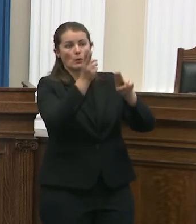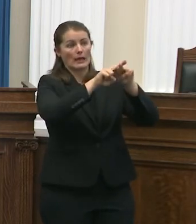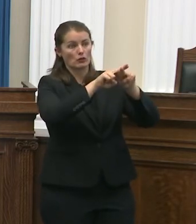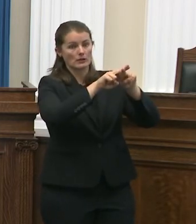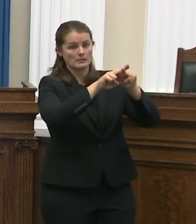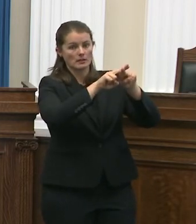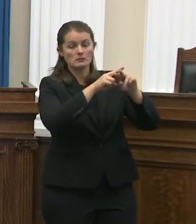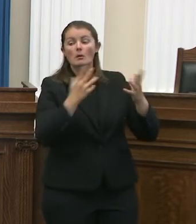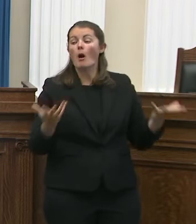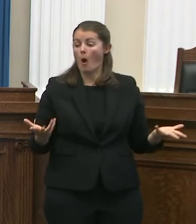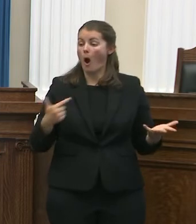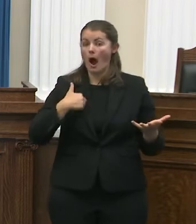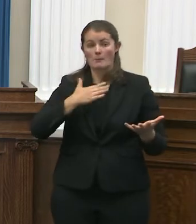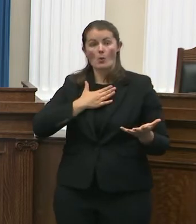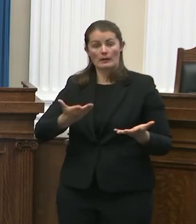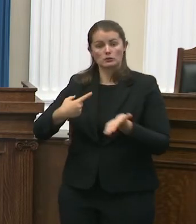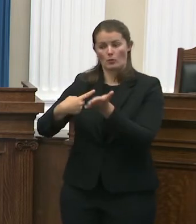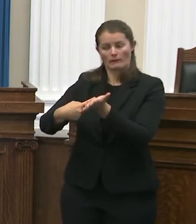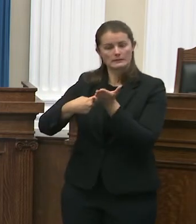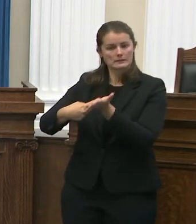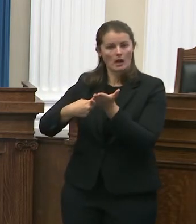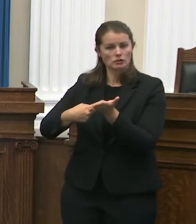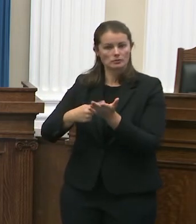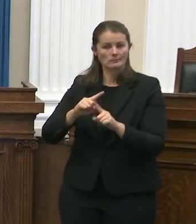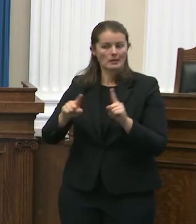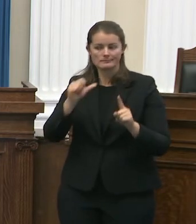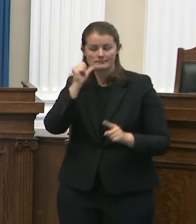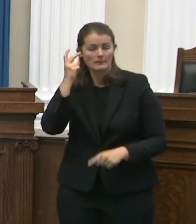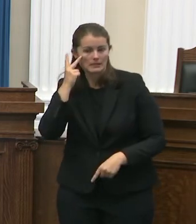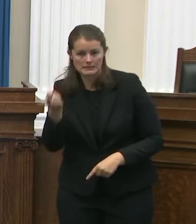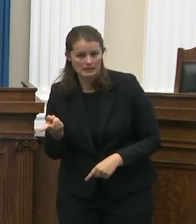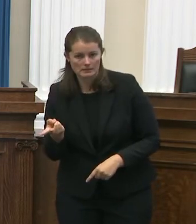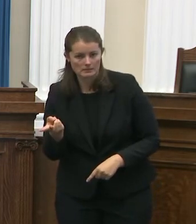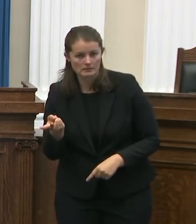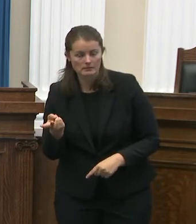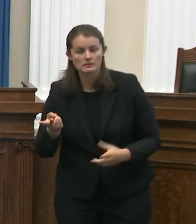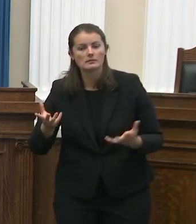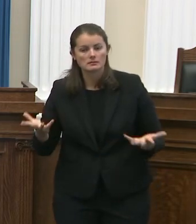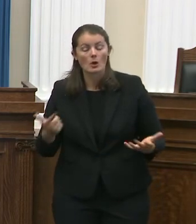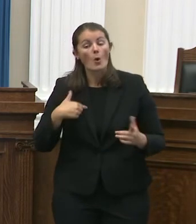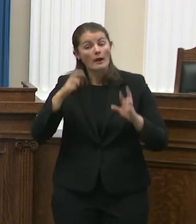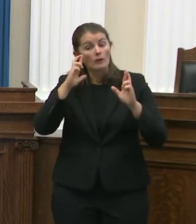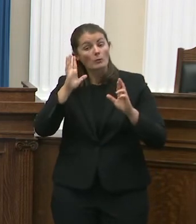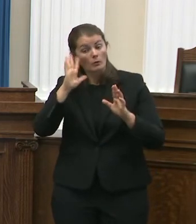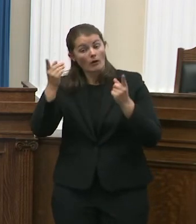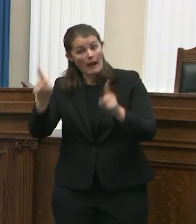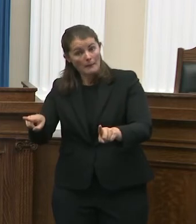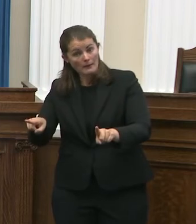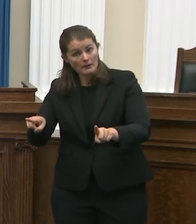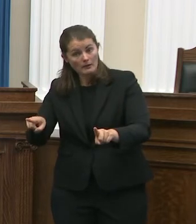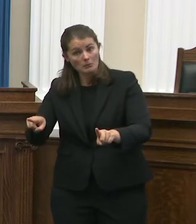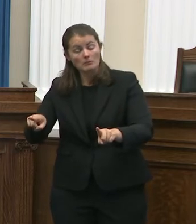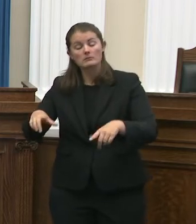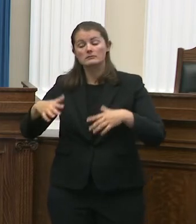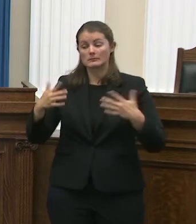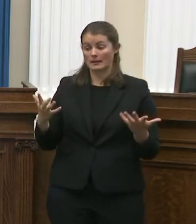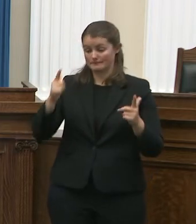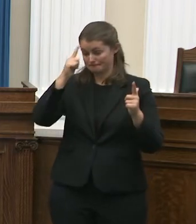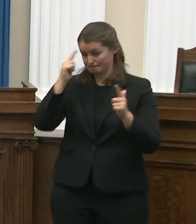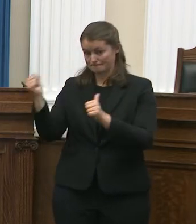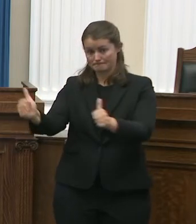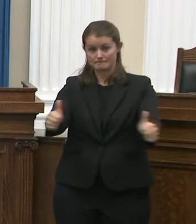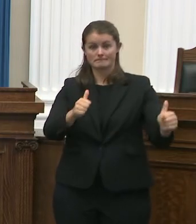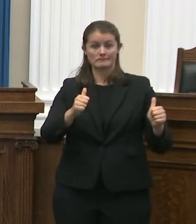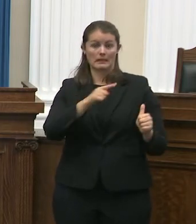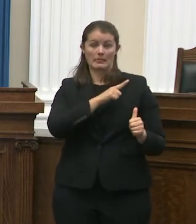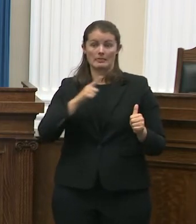much broader discussion. I haven't seen that hand go up. So I'm hopeful that it will, but I will leave that to the legislature to